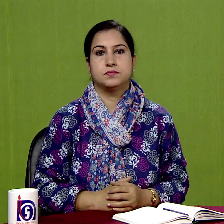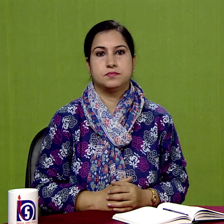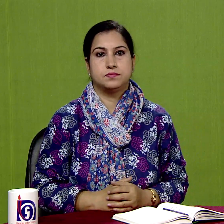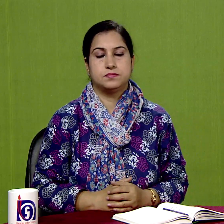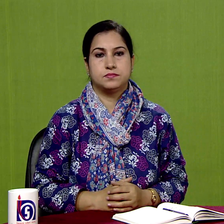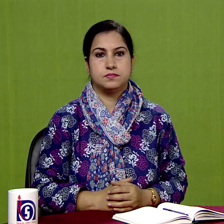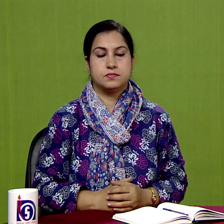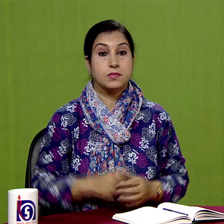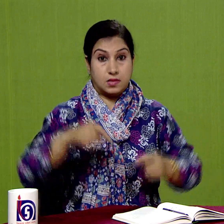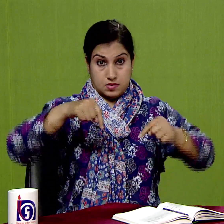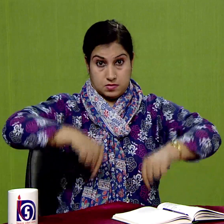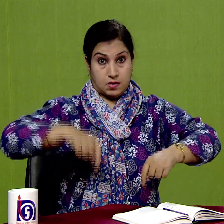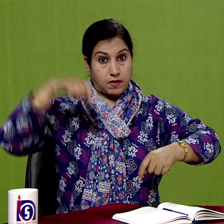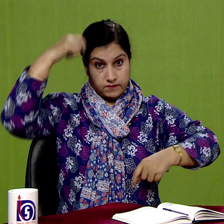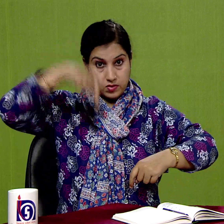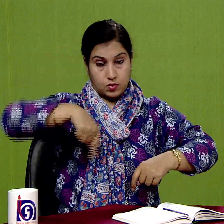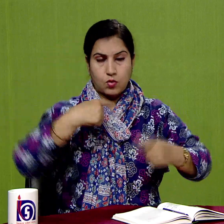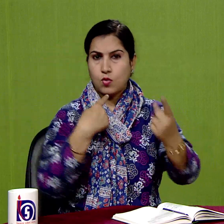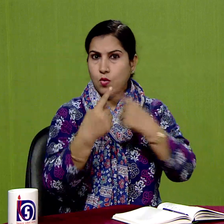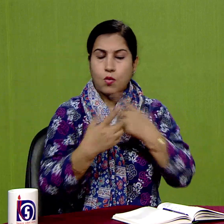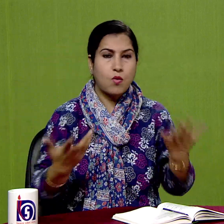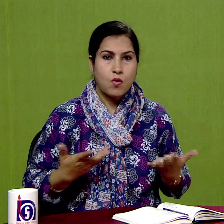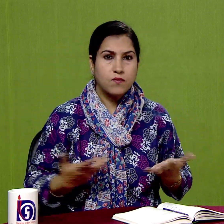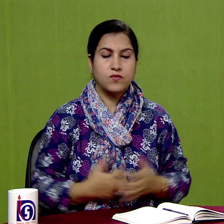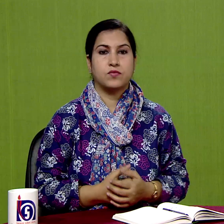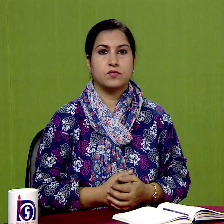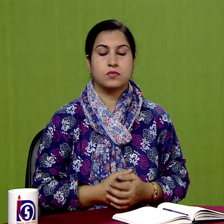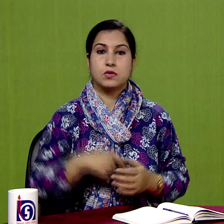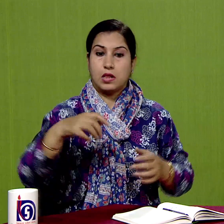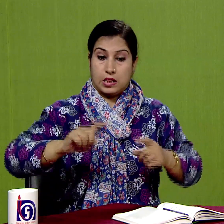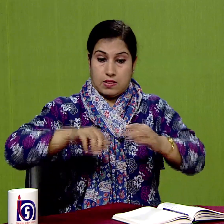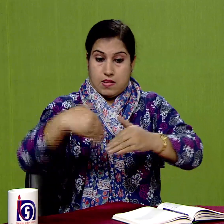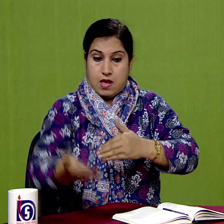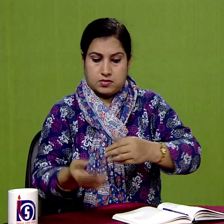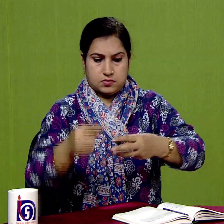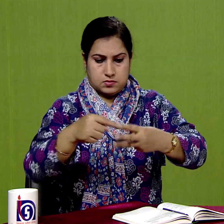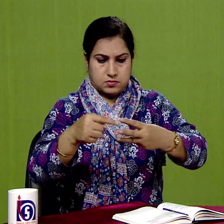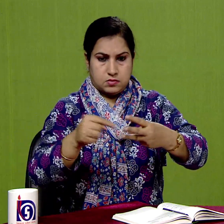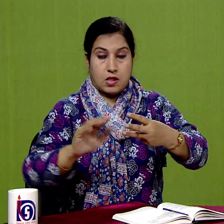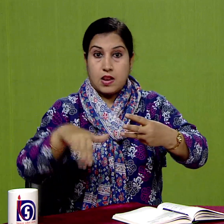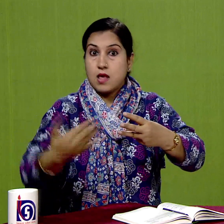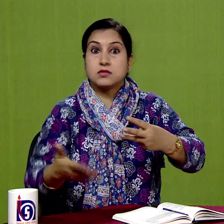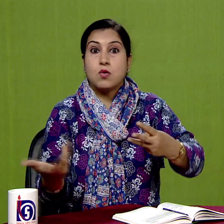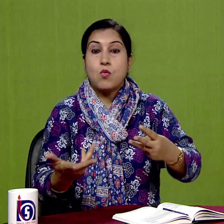In our today's lesson, we will learn about the next stages of human development one by